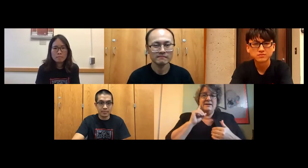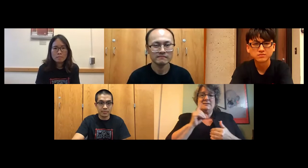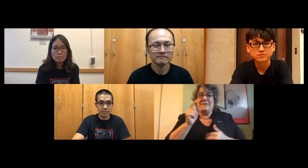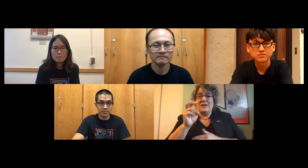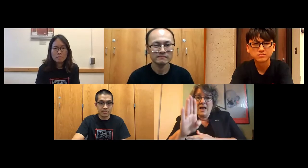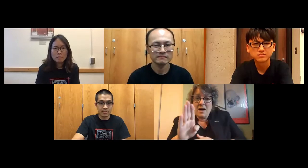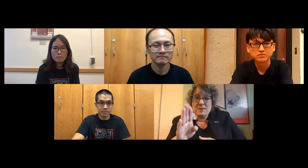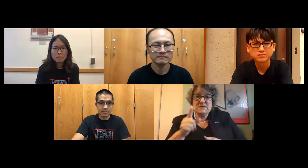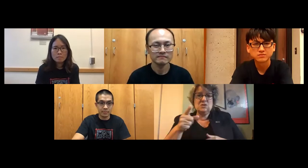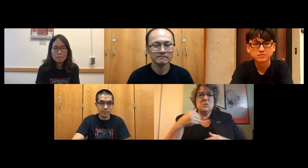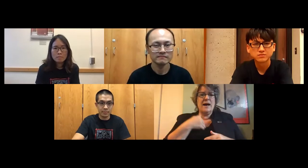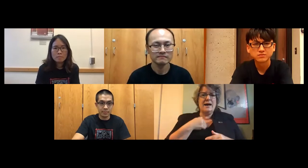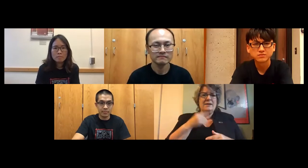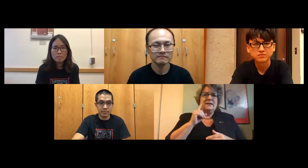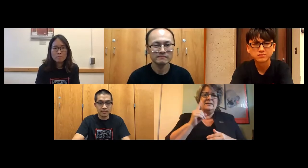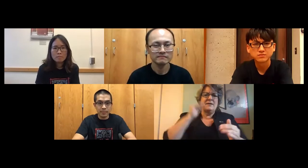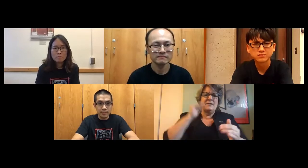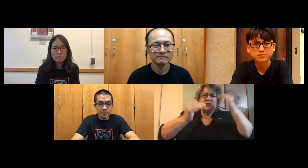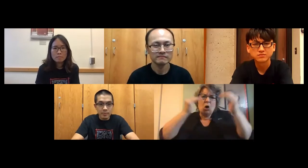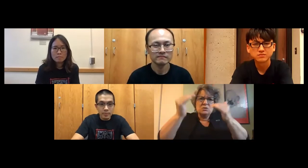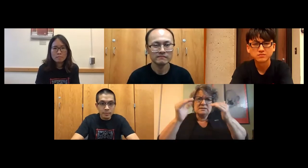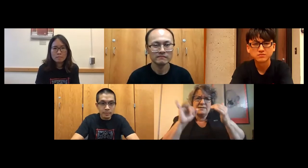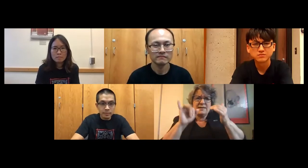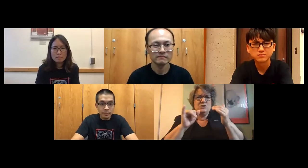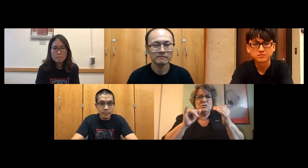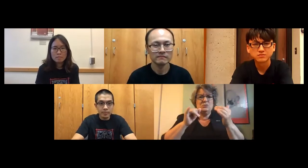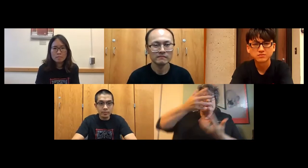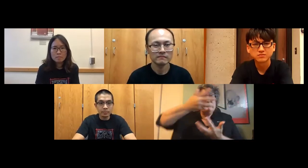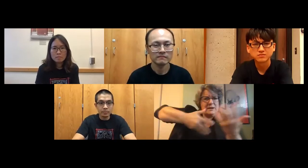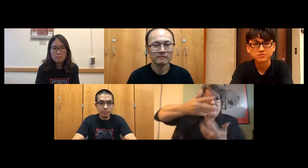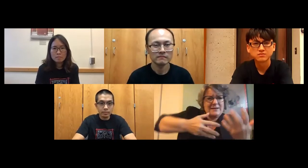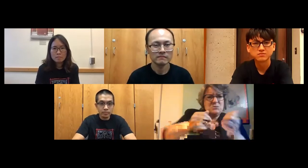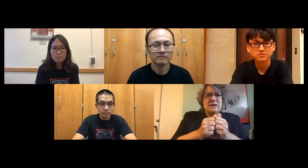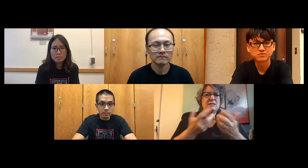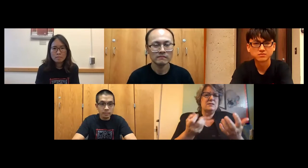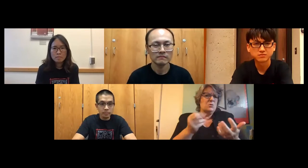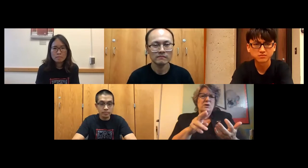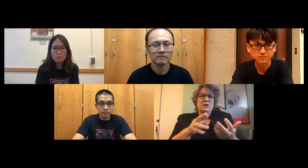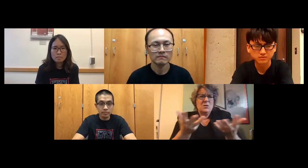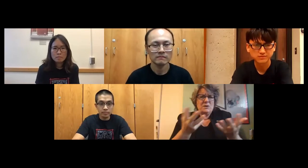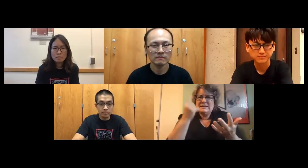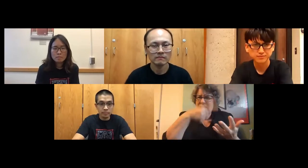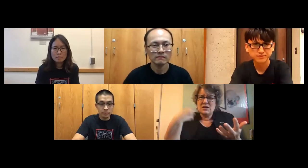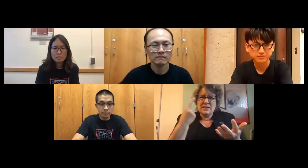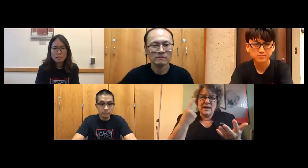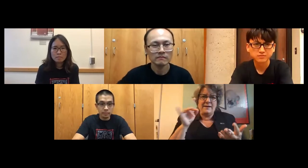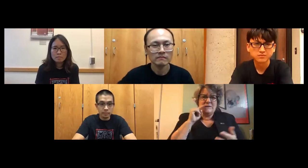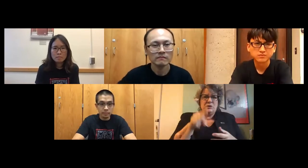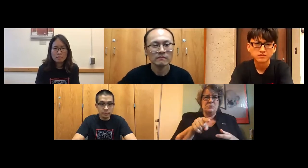deaf clubs? Do you have deaf adults that you interact with? Or what does it look like for you? And